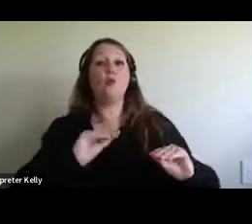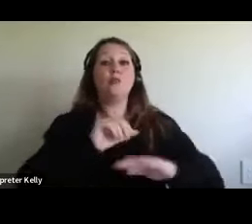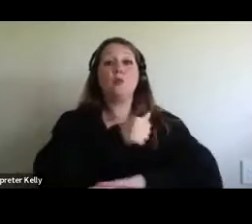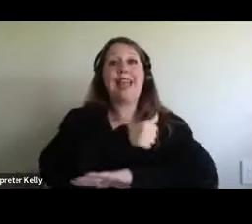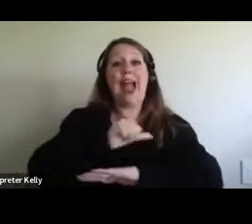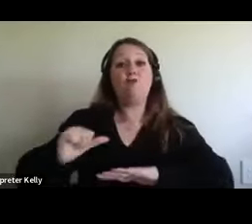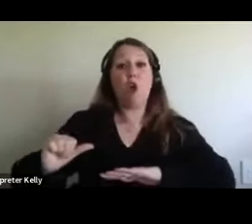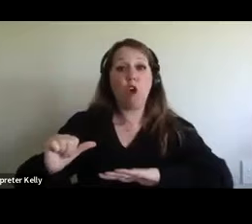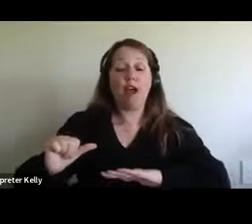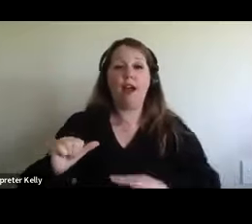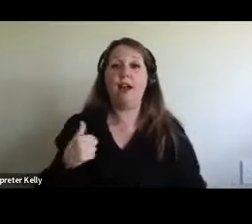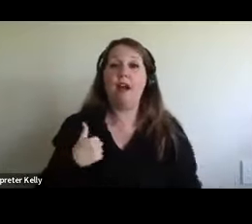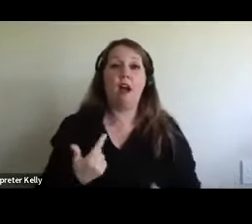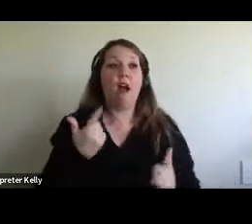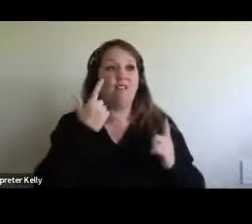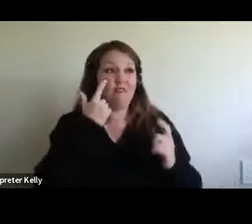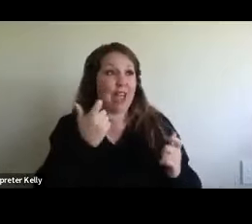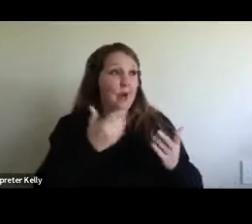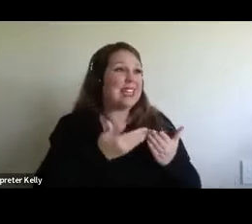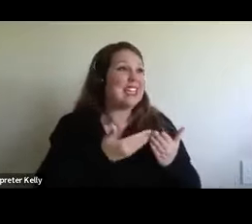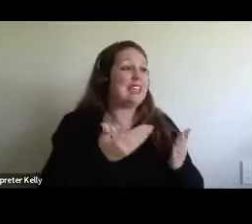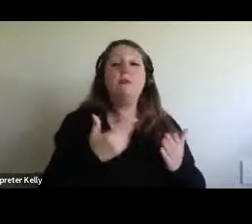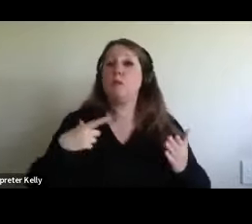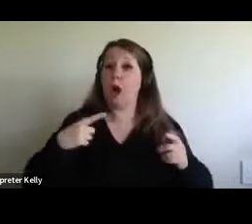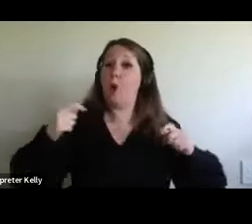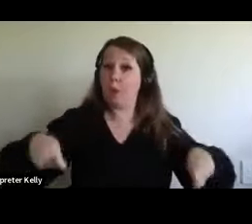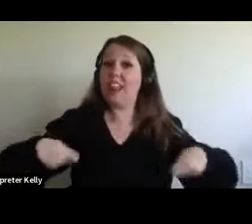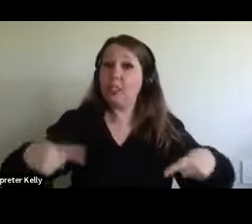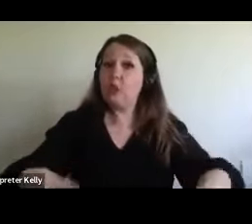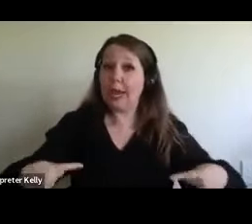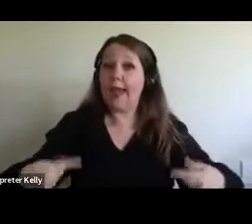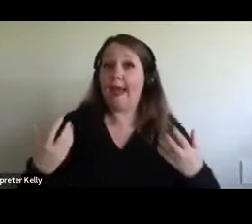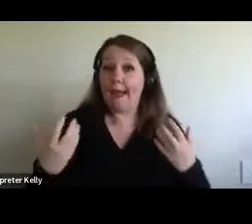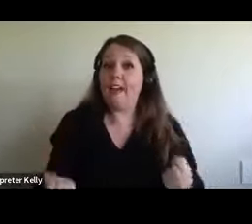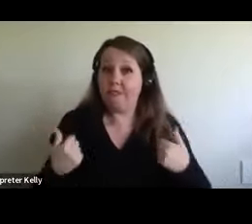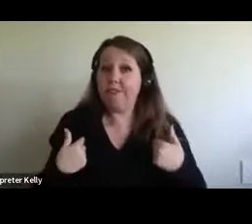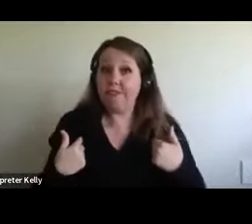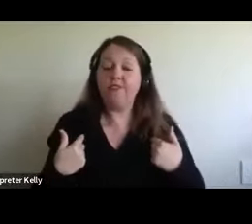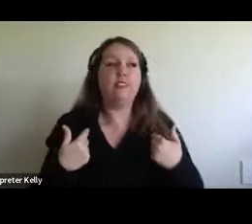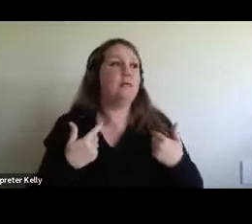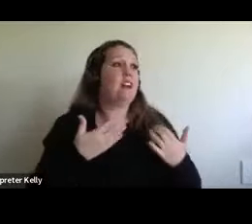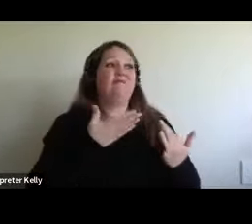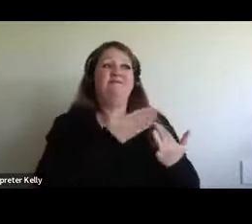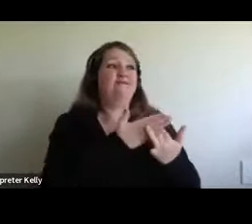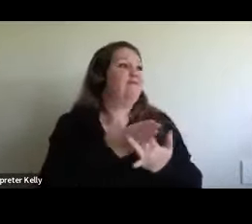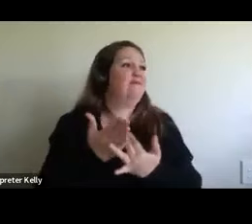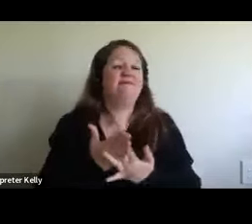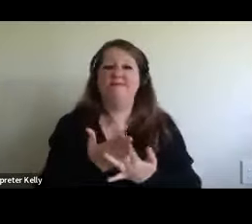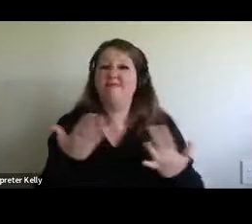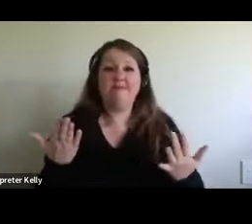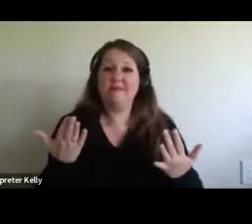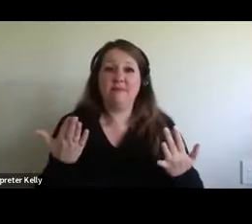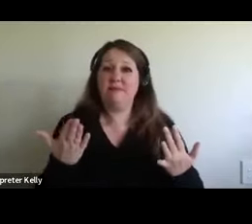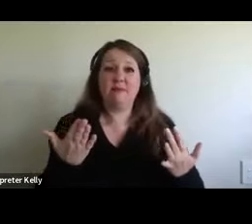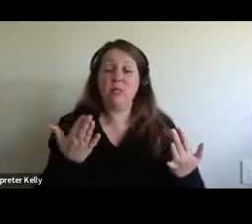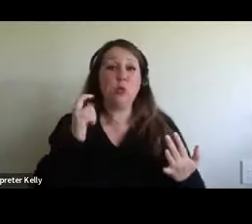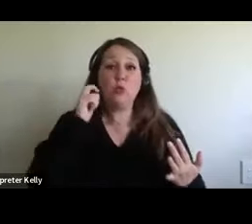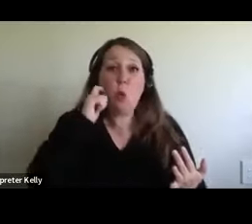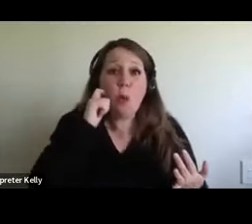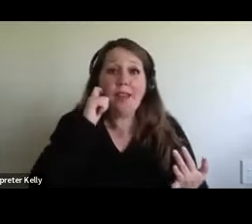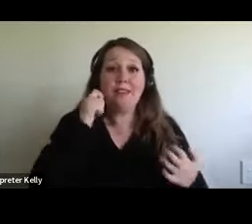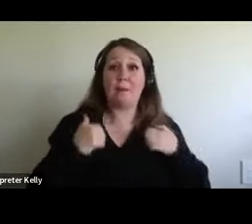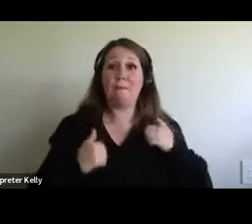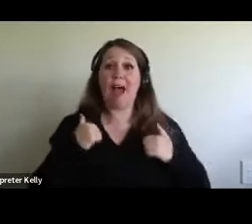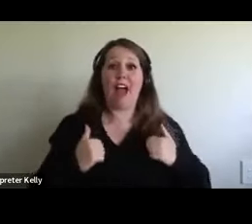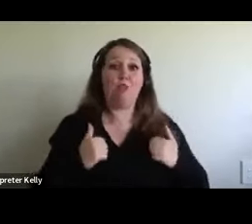place that was accessible because I'm a wheelchair user. So the main challenge is always the bathroom. And